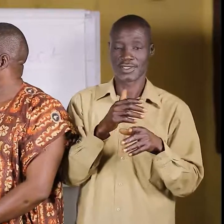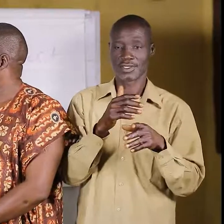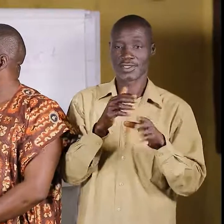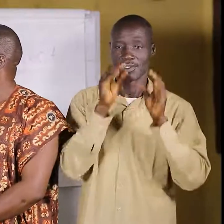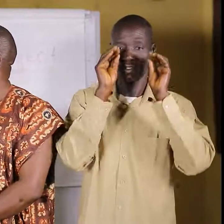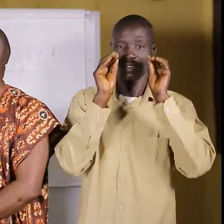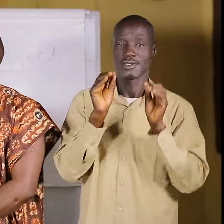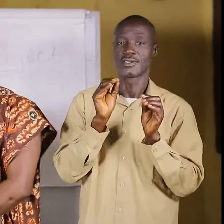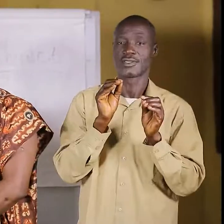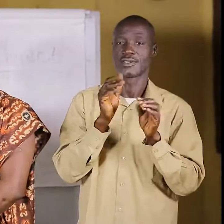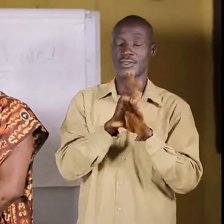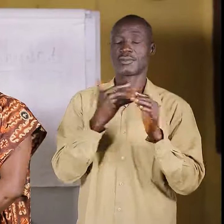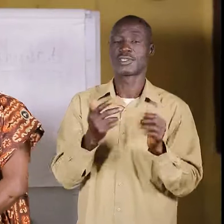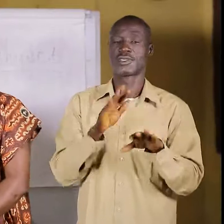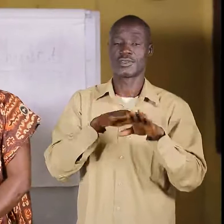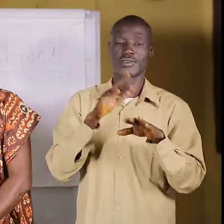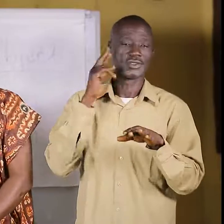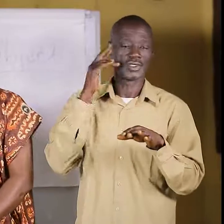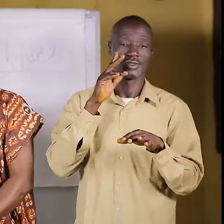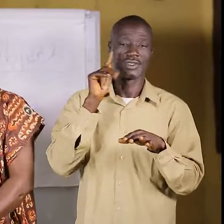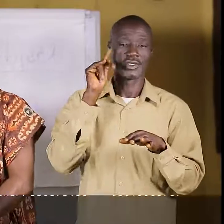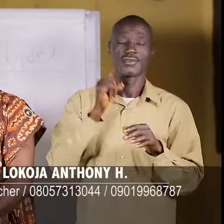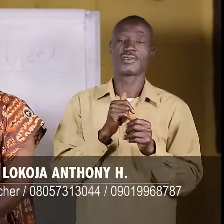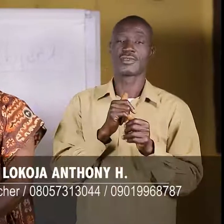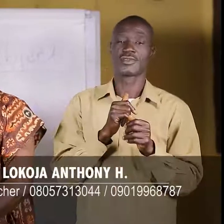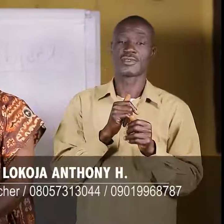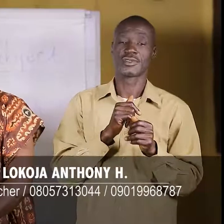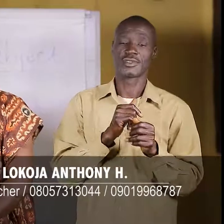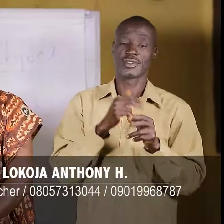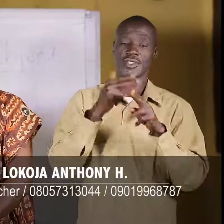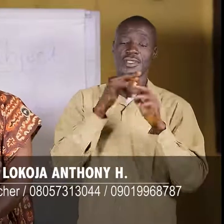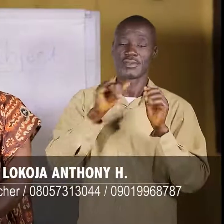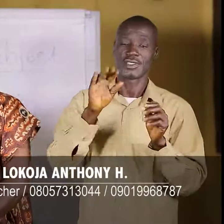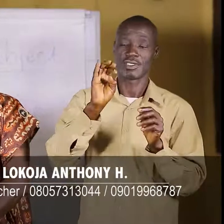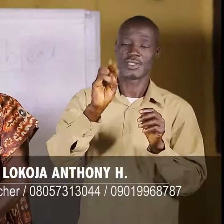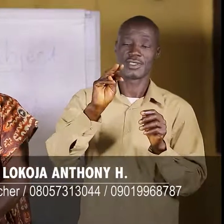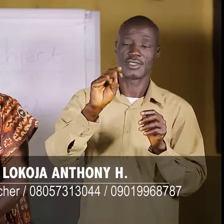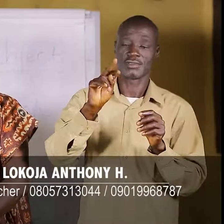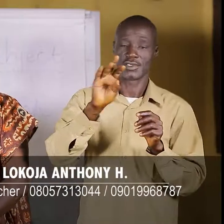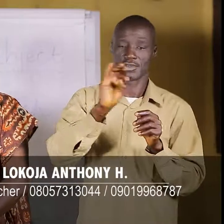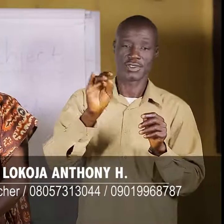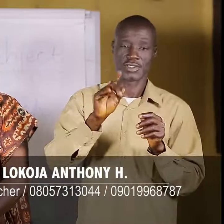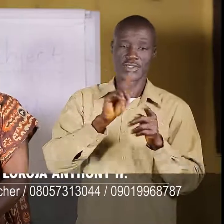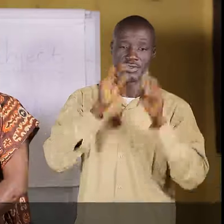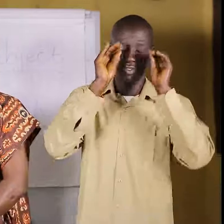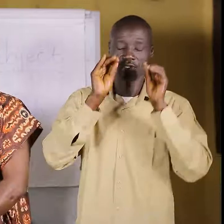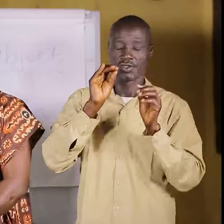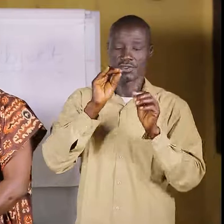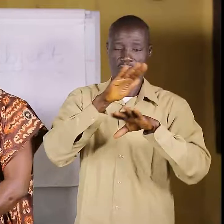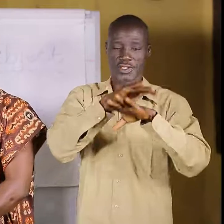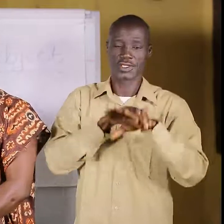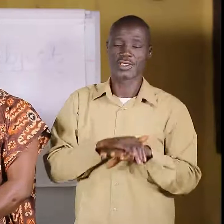on television and radio. As usual, I'm Mr. Emmanuel Jato, here to teach you English